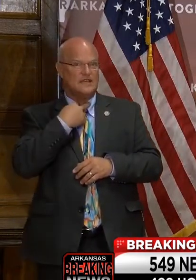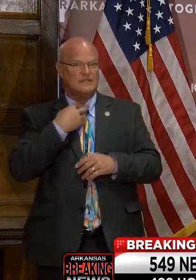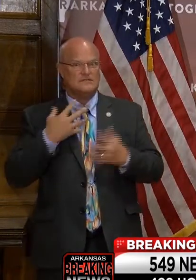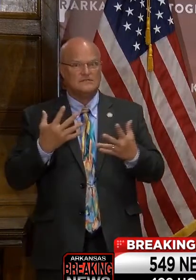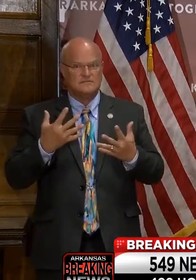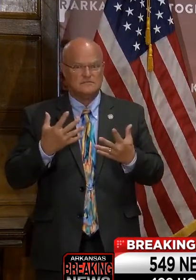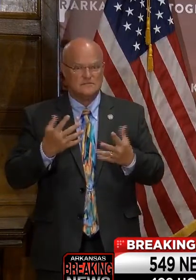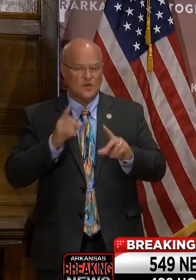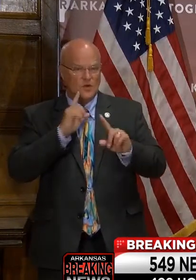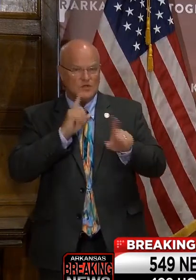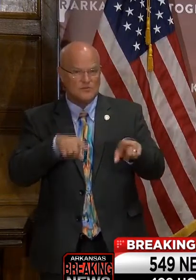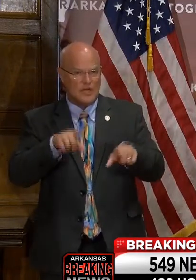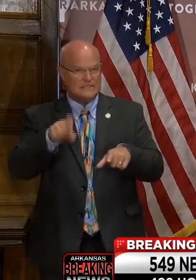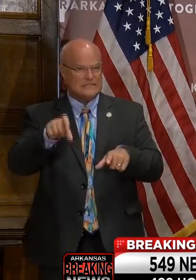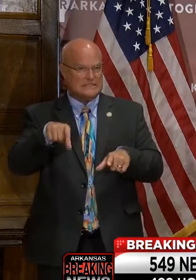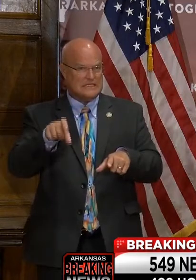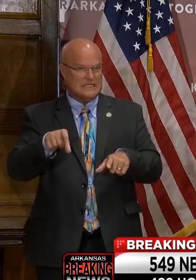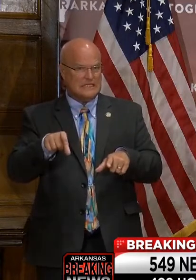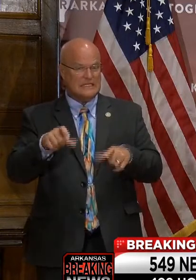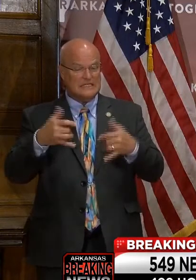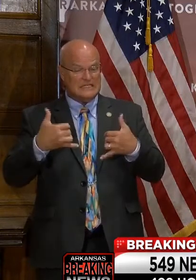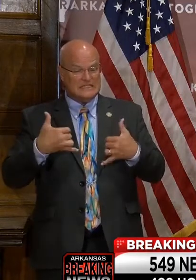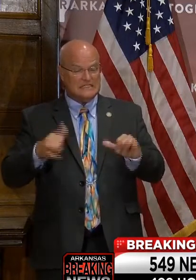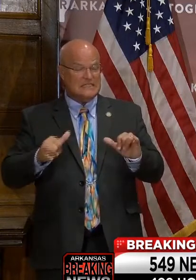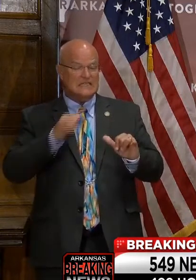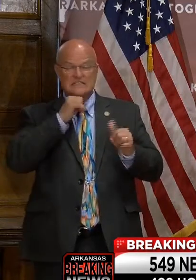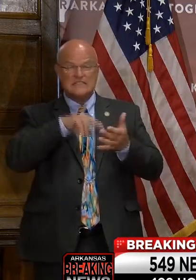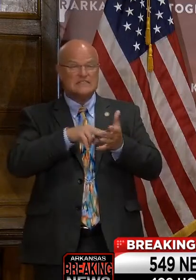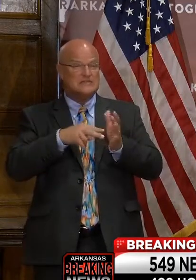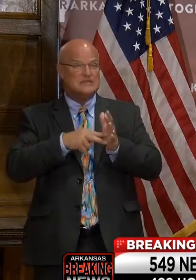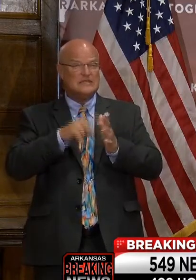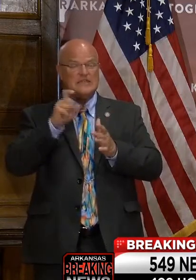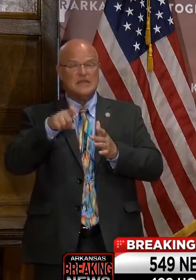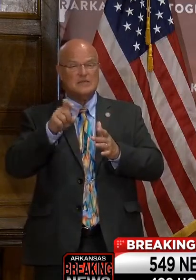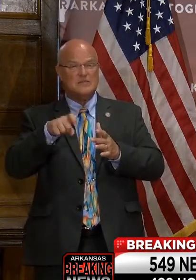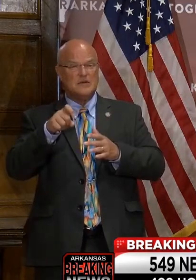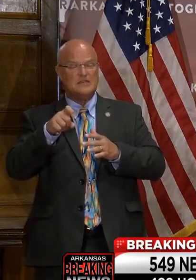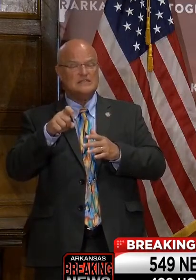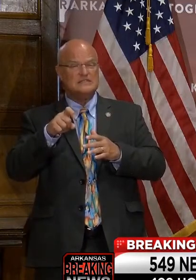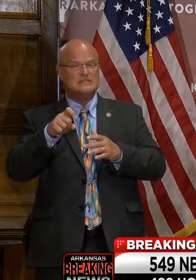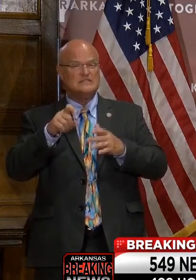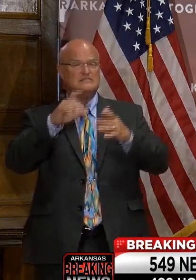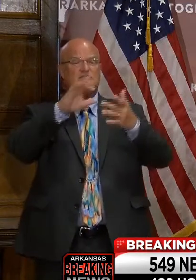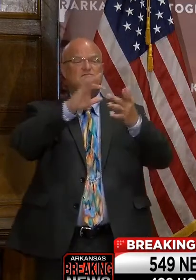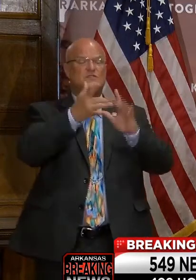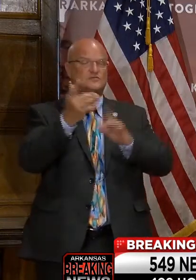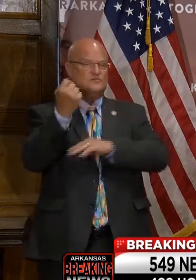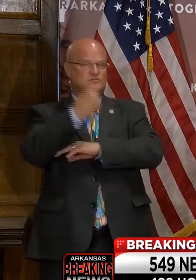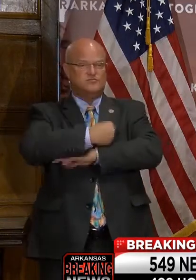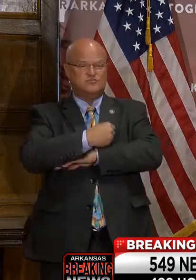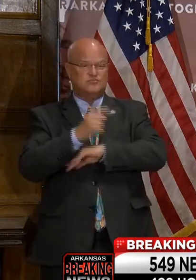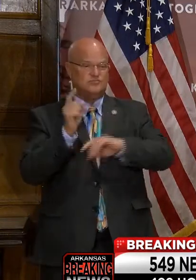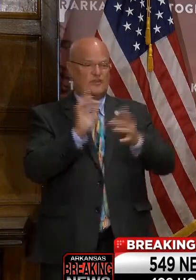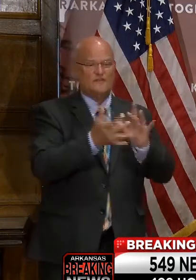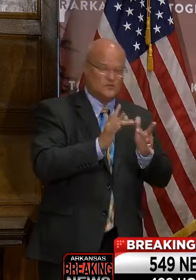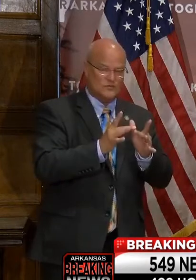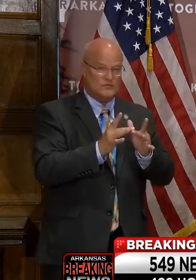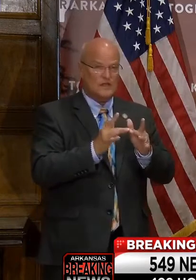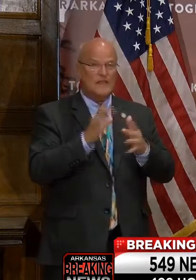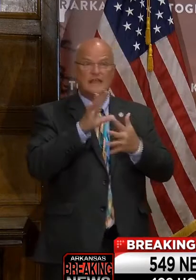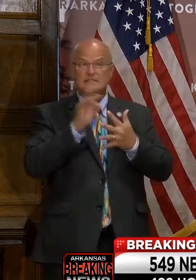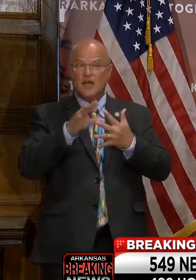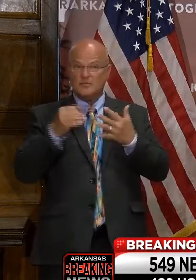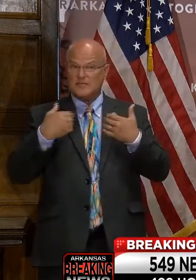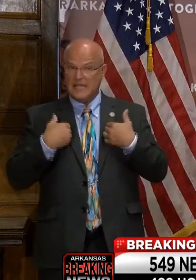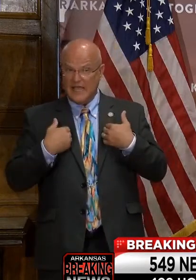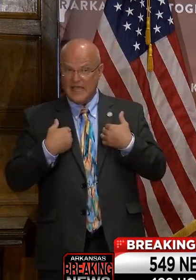a critical response is needed, that still doesn't mean that they have to completely go to virtual. That is an option that